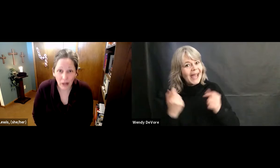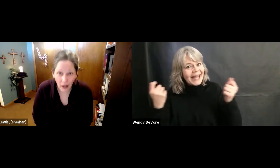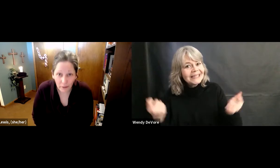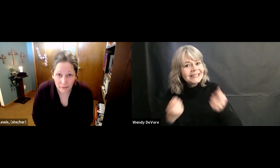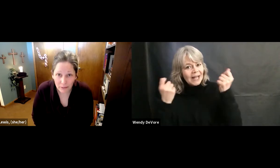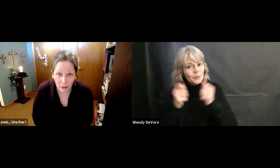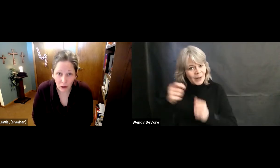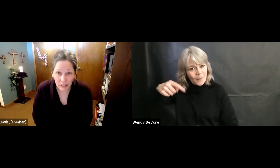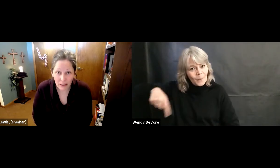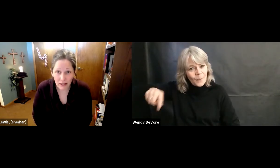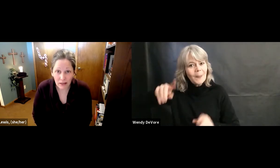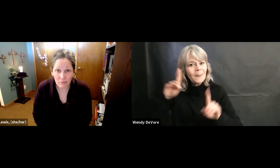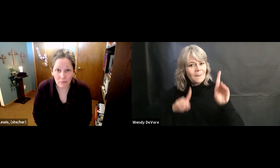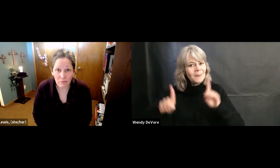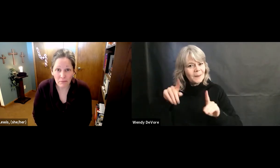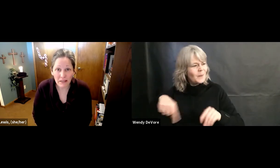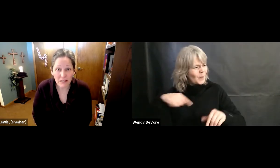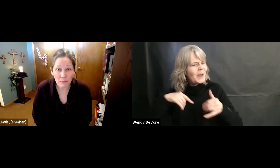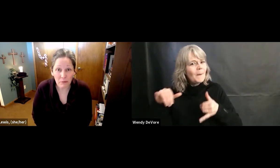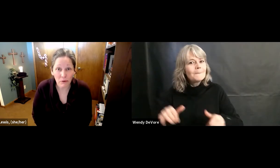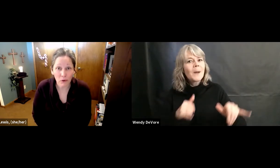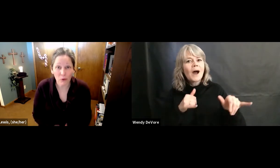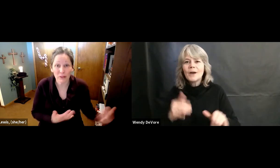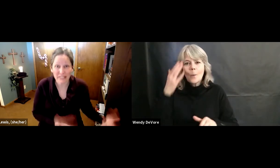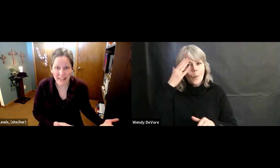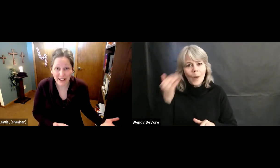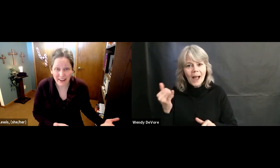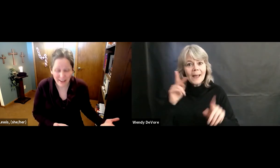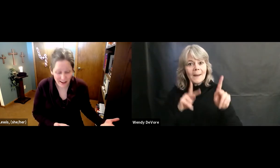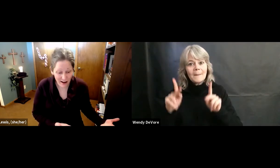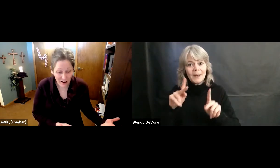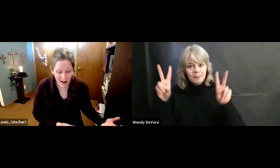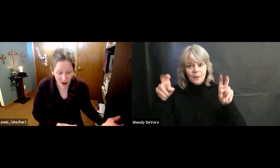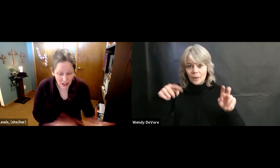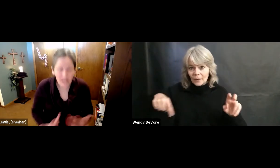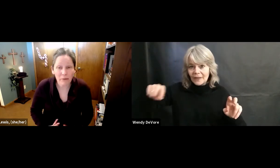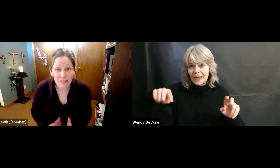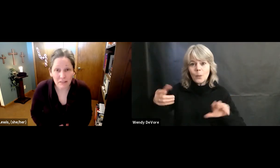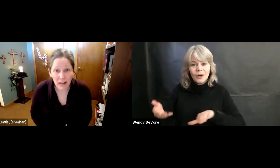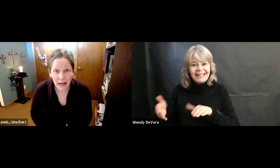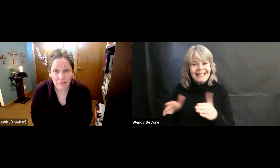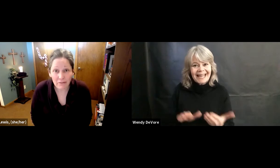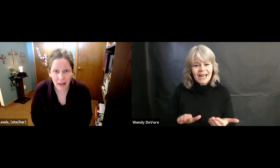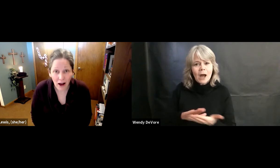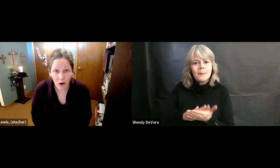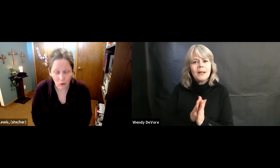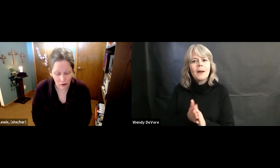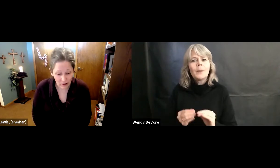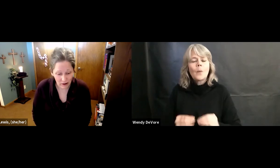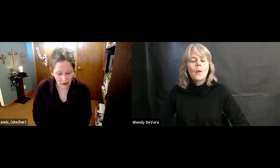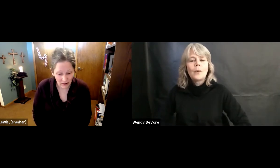Will you come to the party? Because people who were dead are coming to life